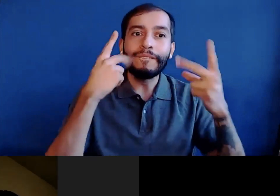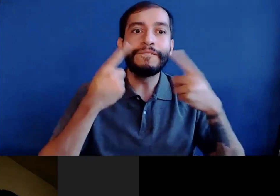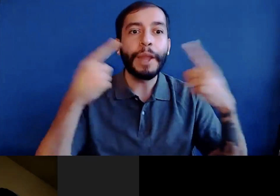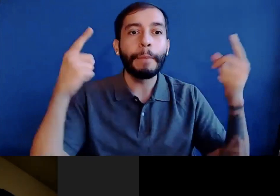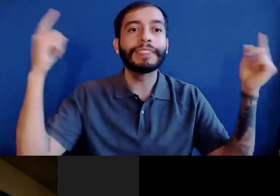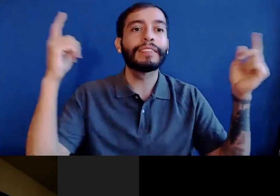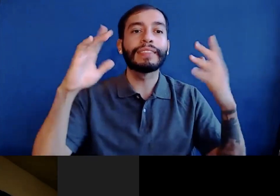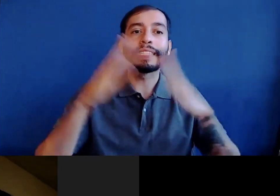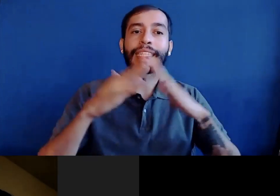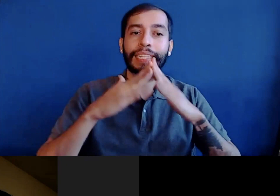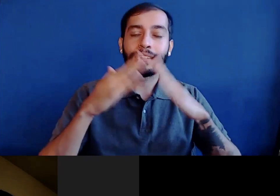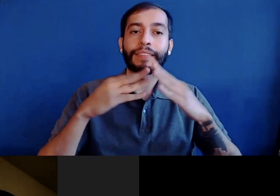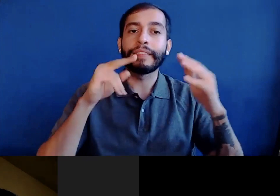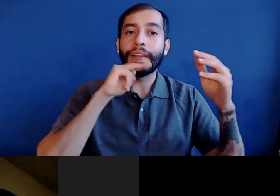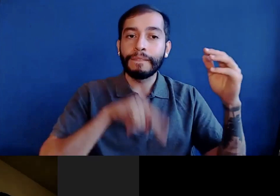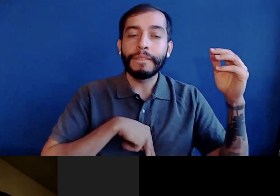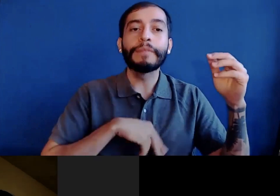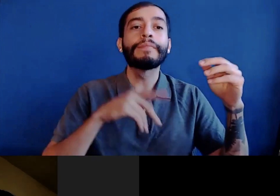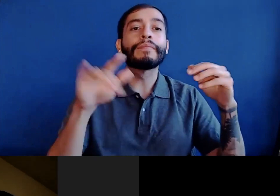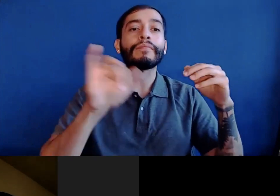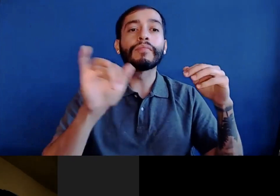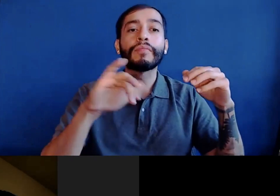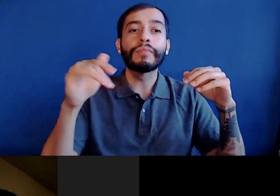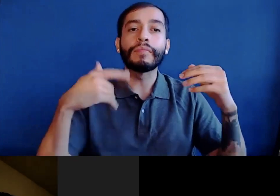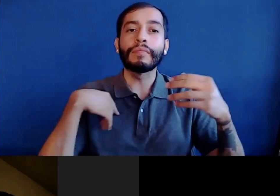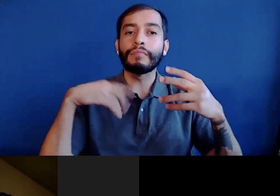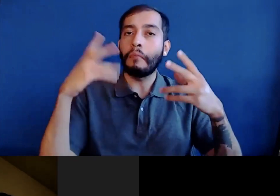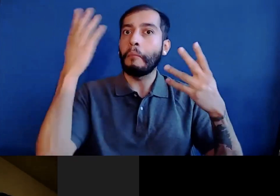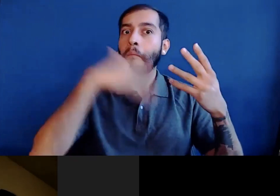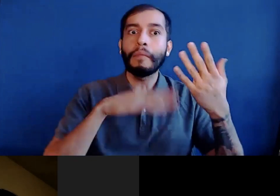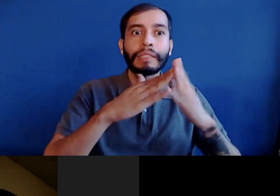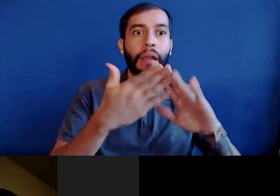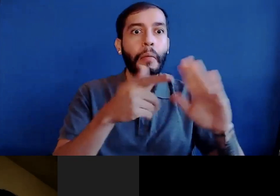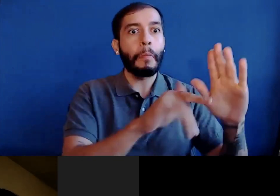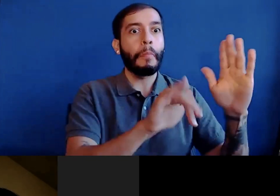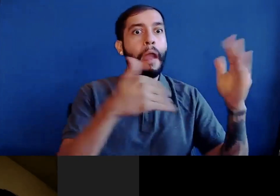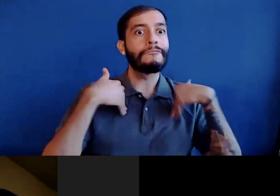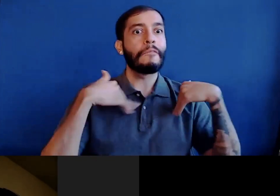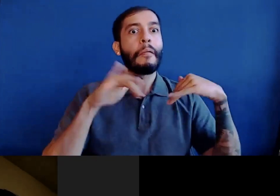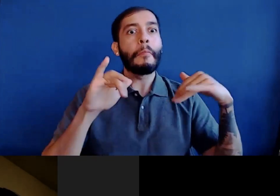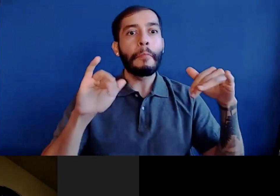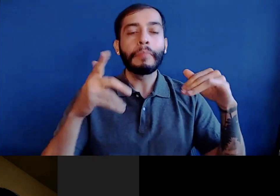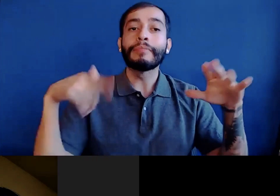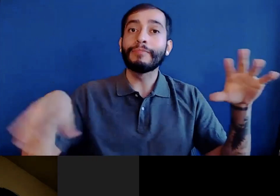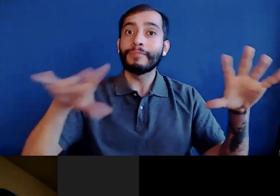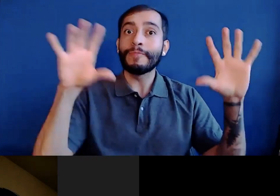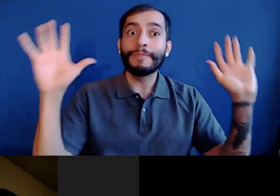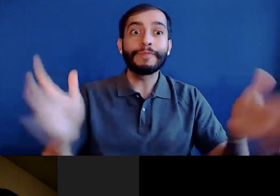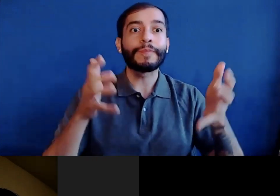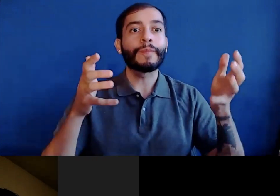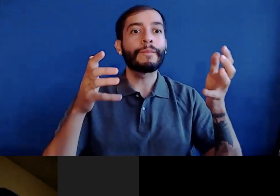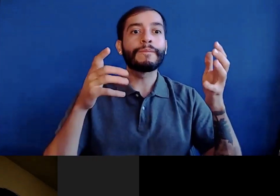on my own. And some of our crowds were up to 5,000 people. Oh, so wow. It was massive